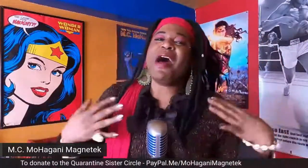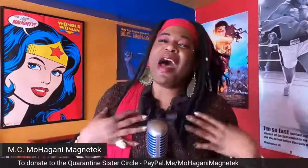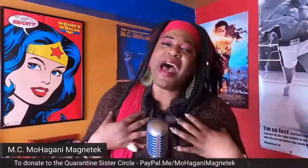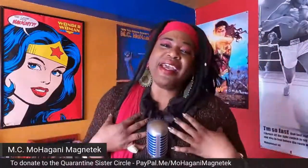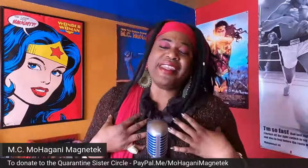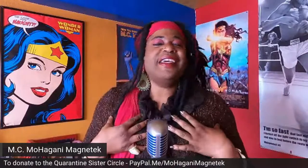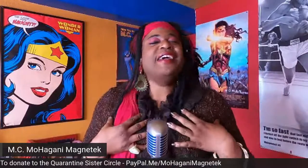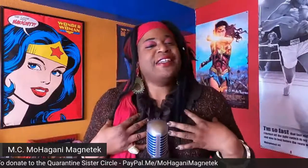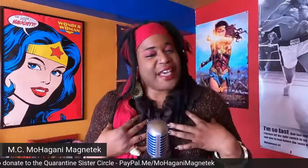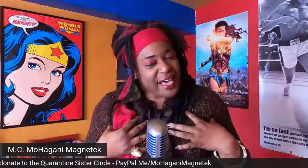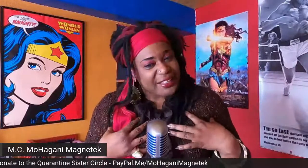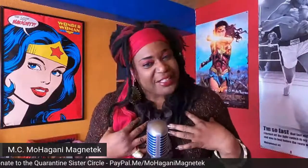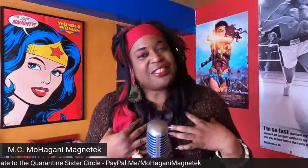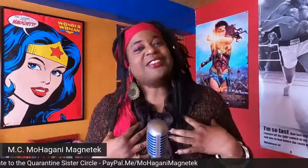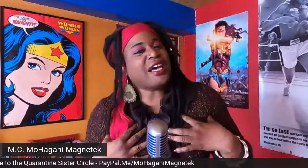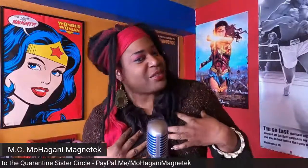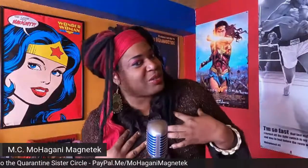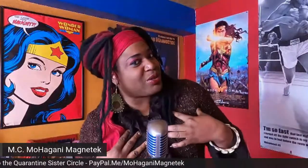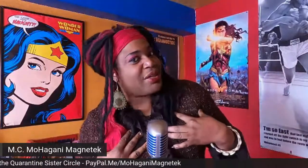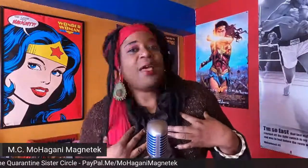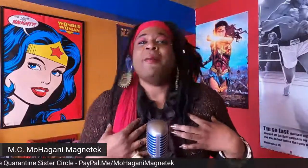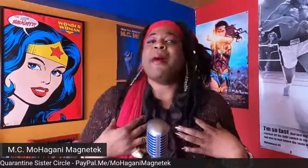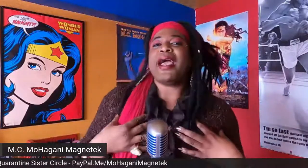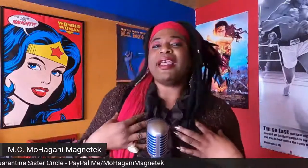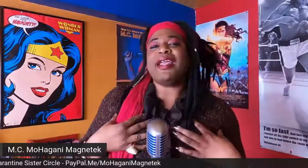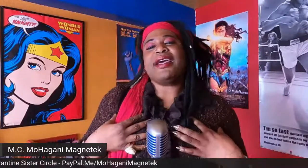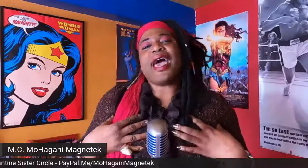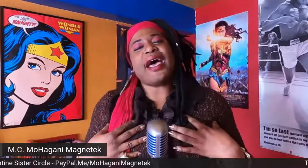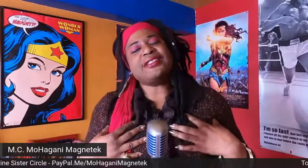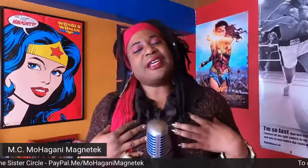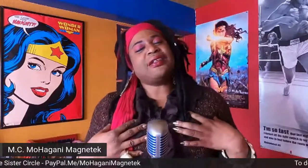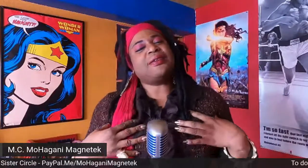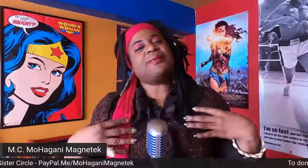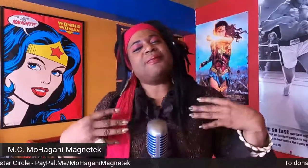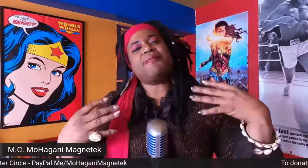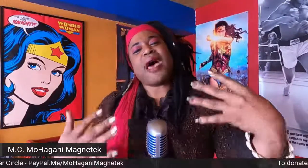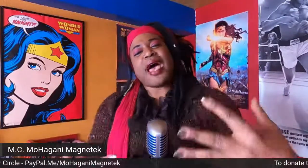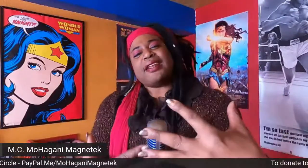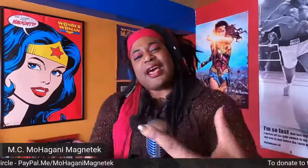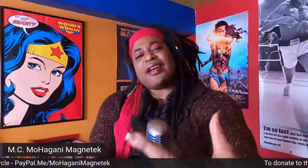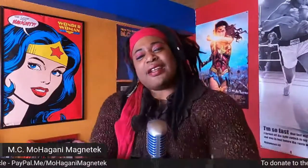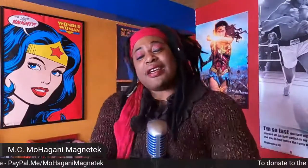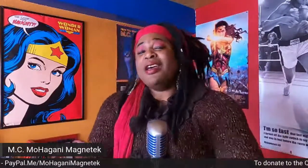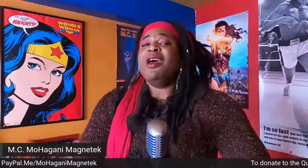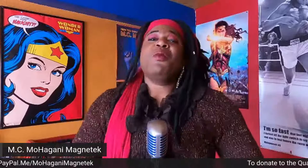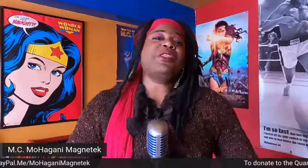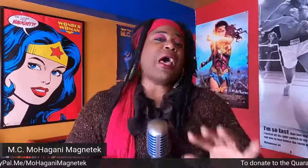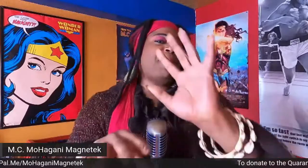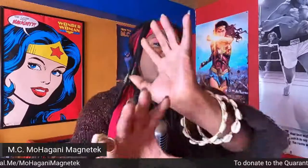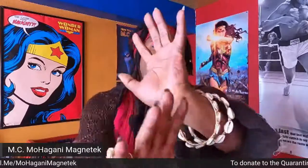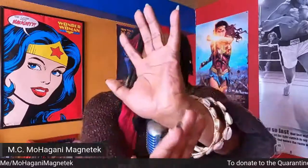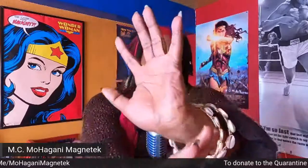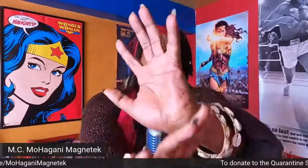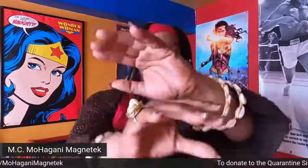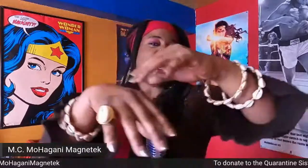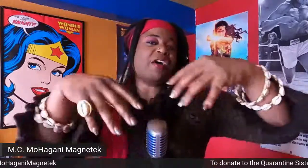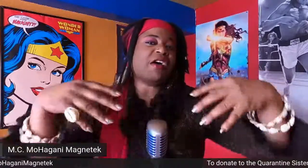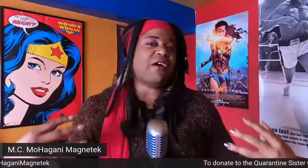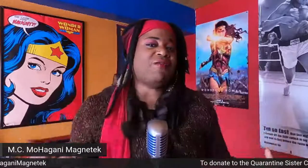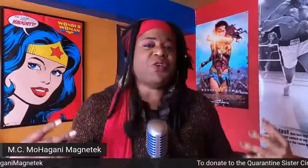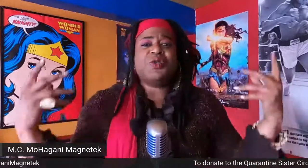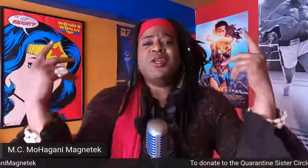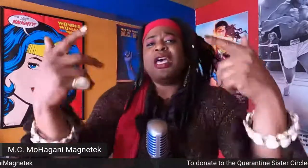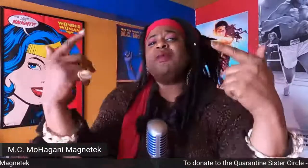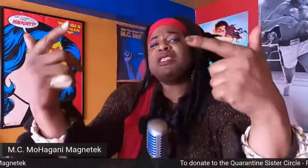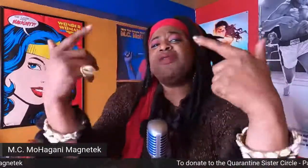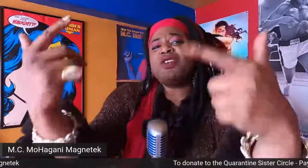with Mohagani. Yes, just like the tree. Magnetek, as in magnetically, with that Bagua style kung